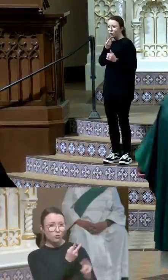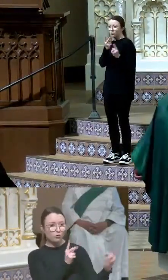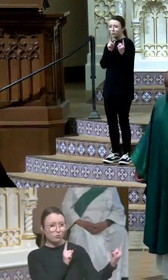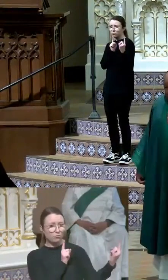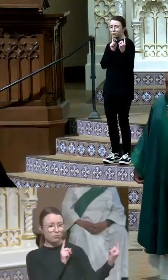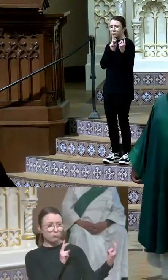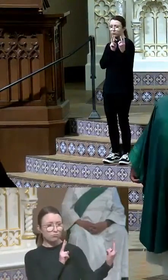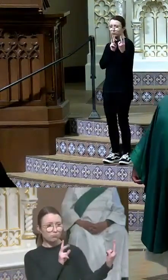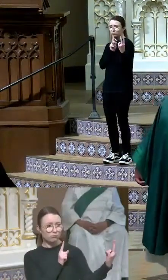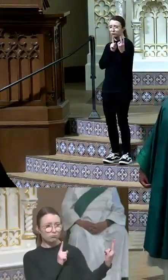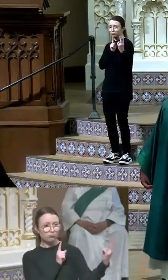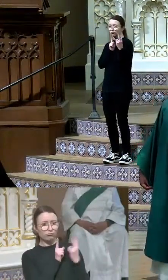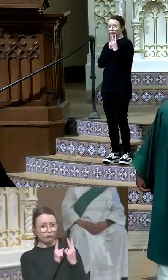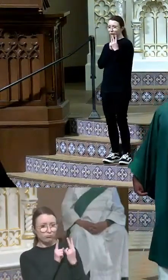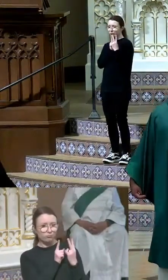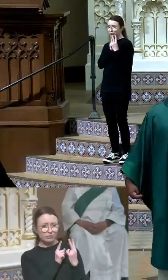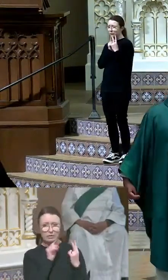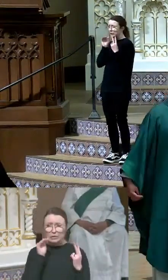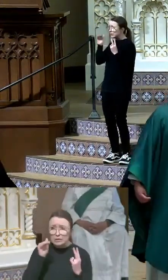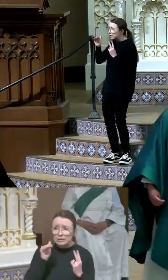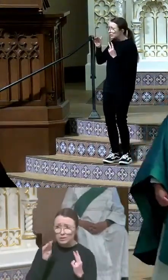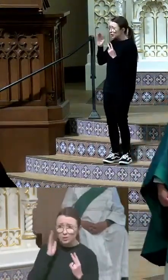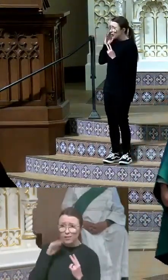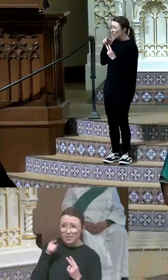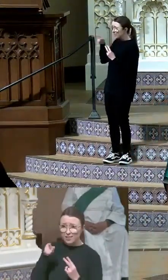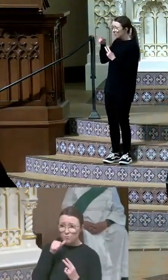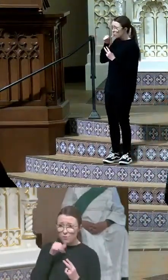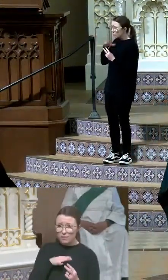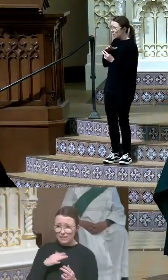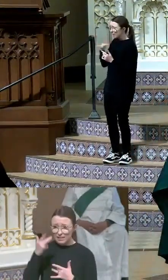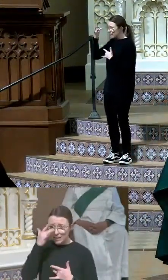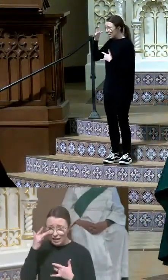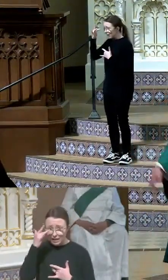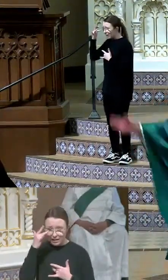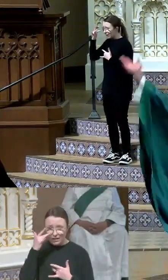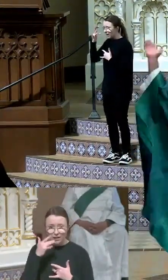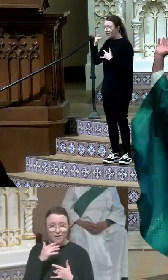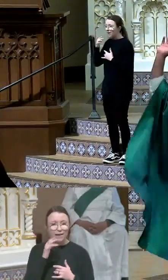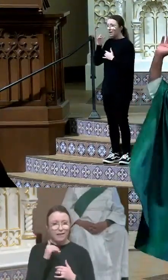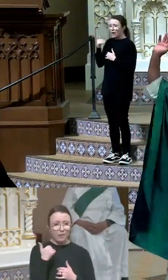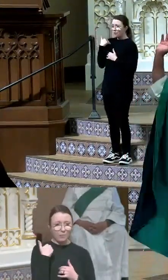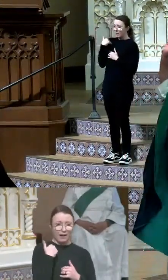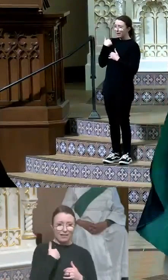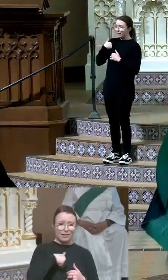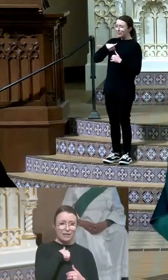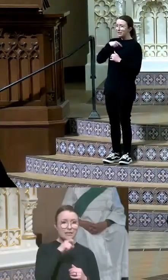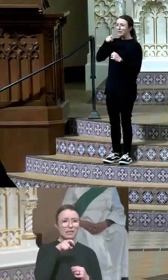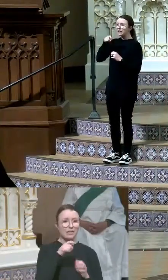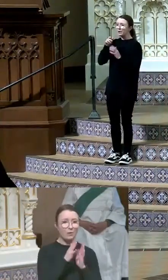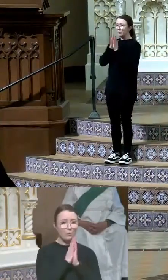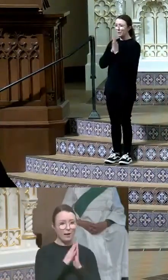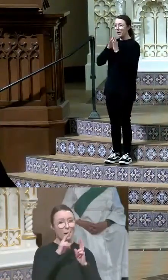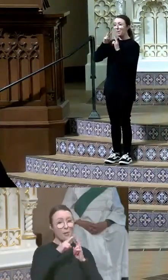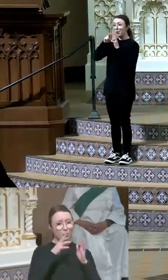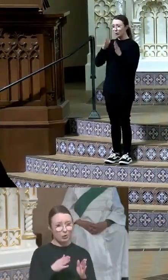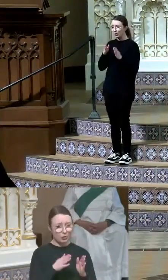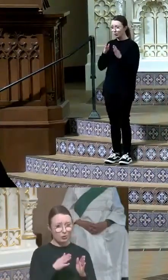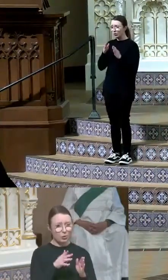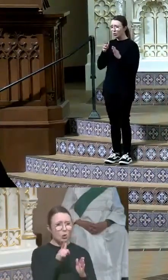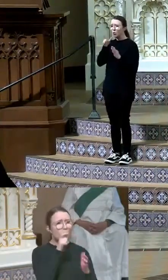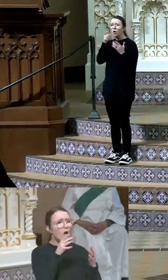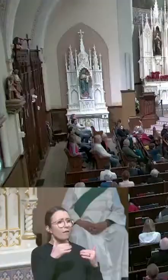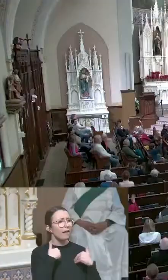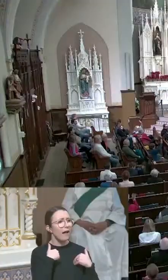partners. Somebody needs to be praying on our behalf. Raise your hand if you already have a prayer warrior praying you